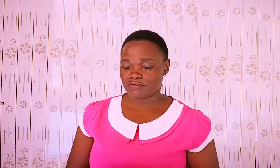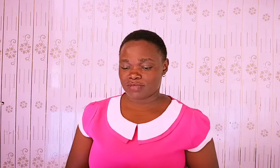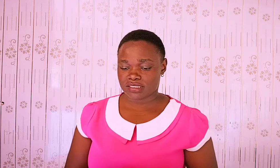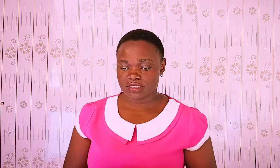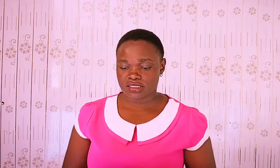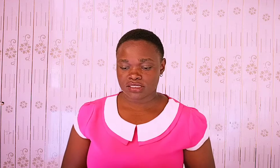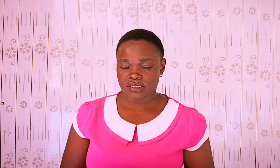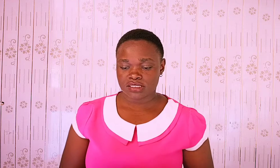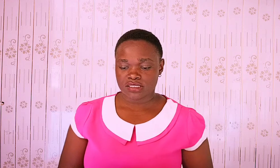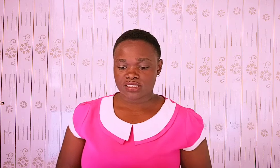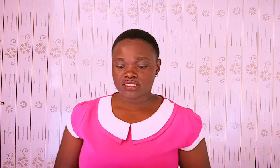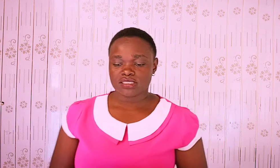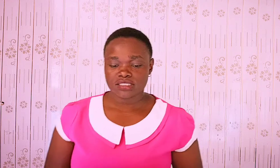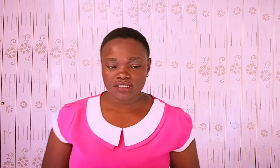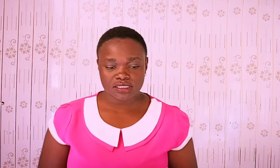movement.